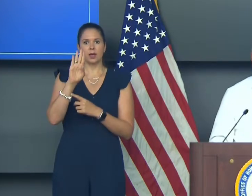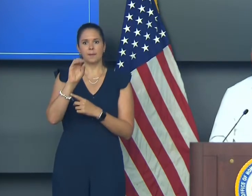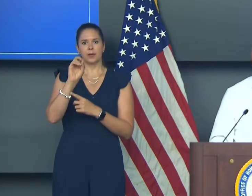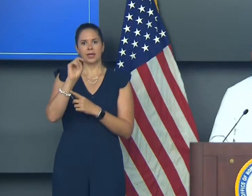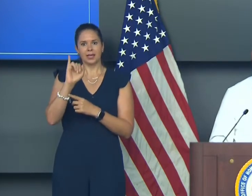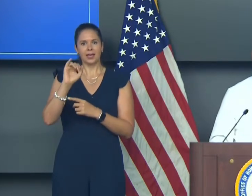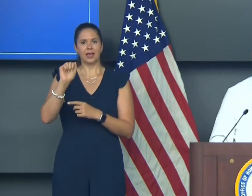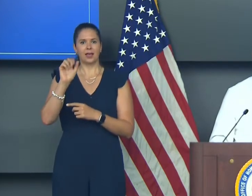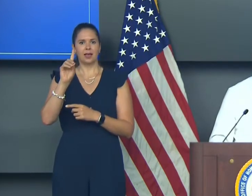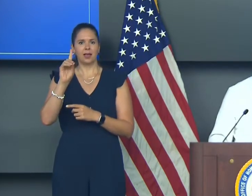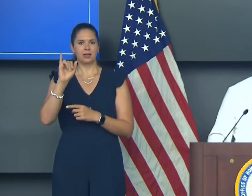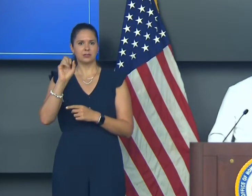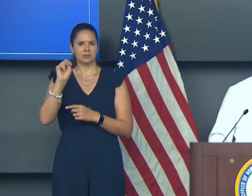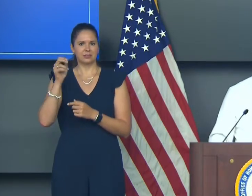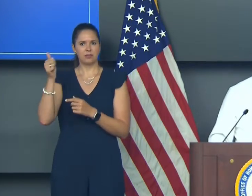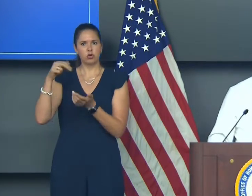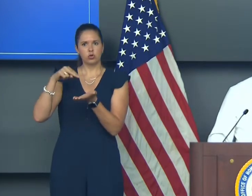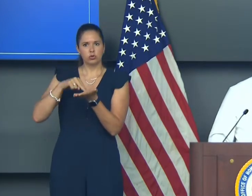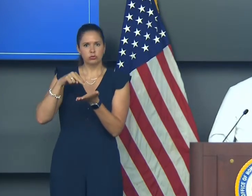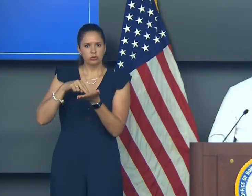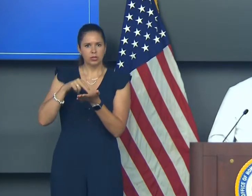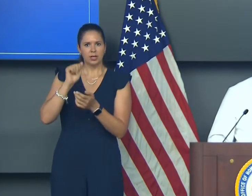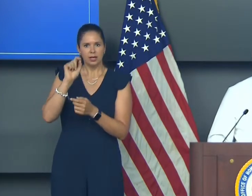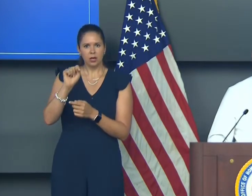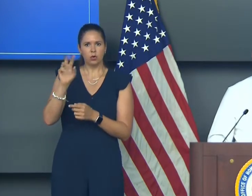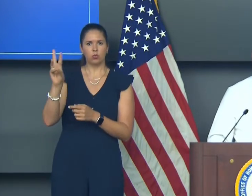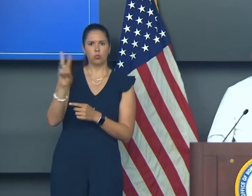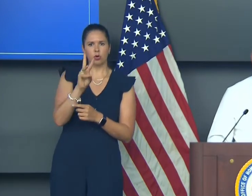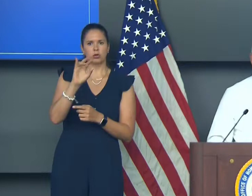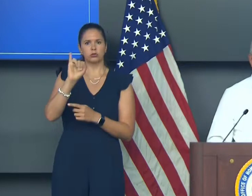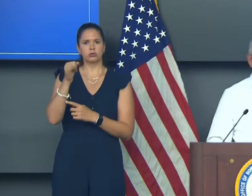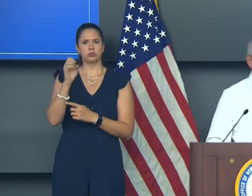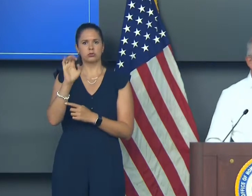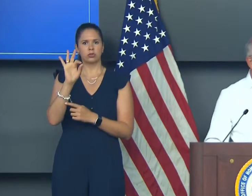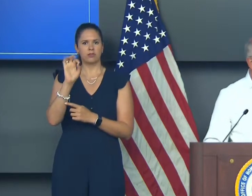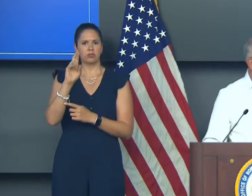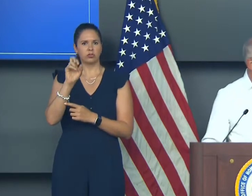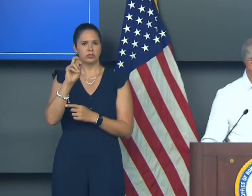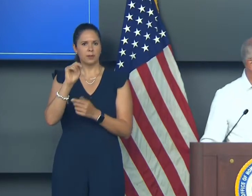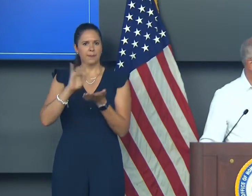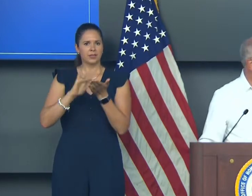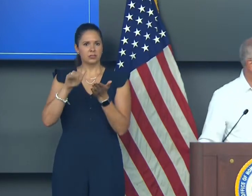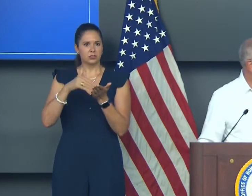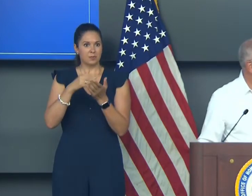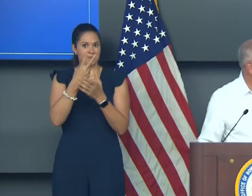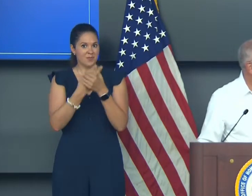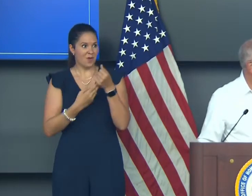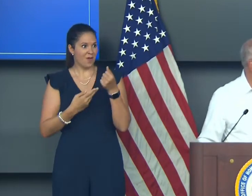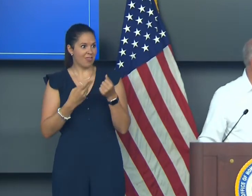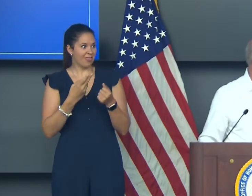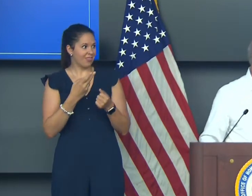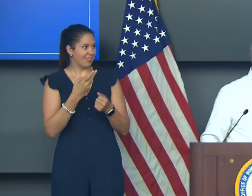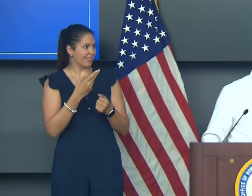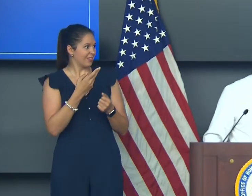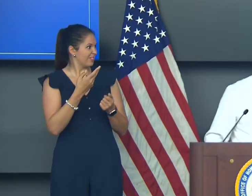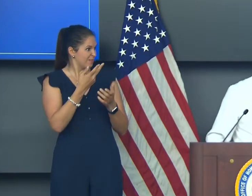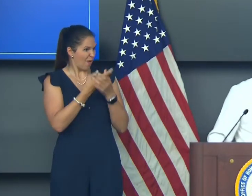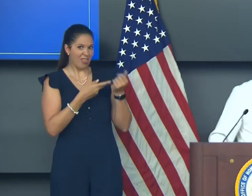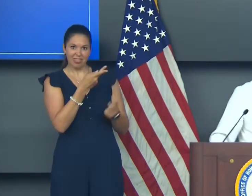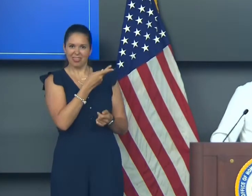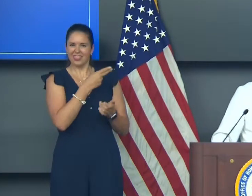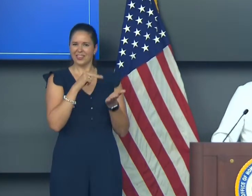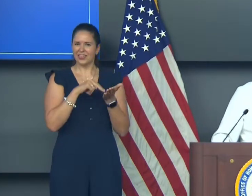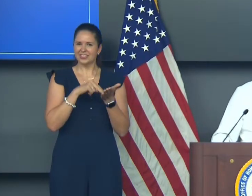is a nurse practitioner at West Jefferson Medical Center. In fact, I think Stephanie and Ebony are both nurse